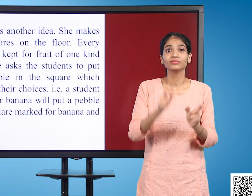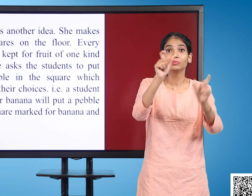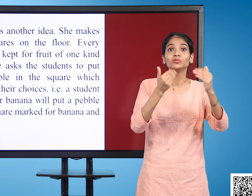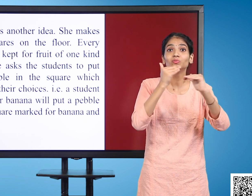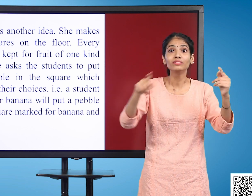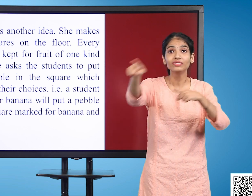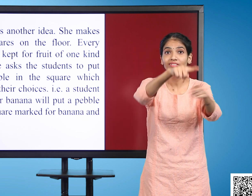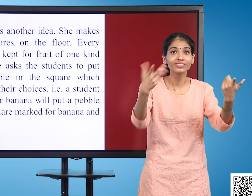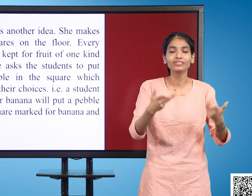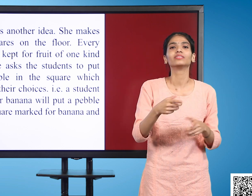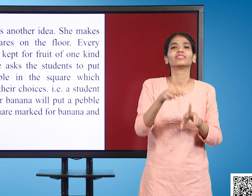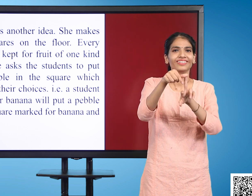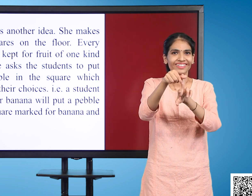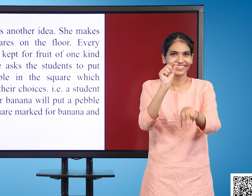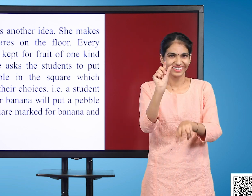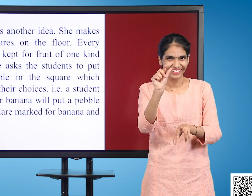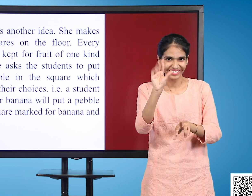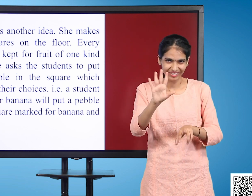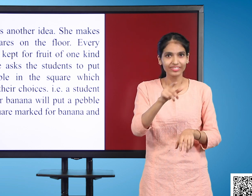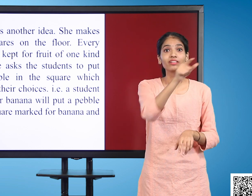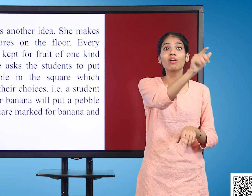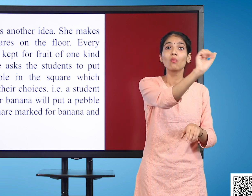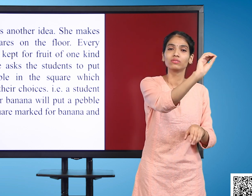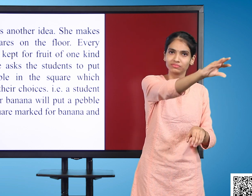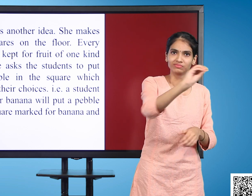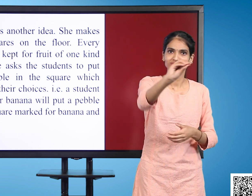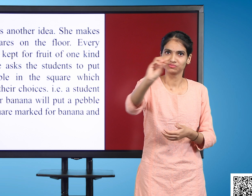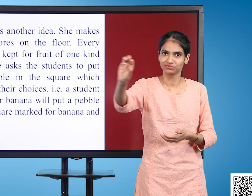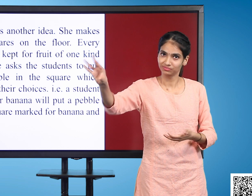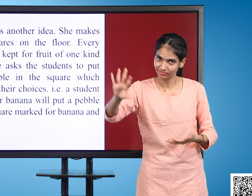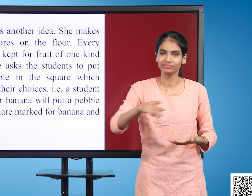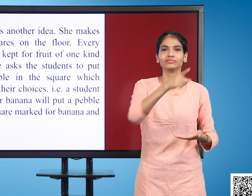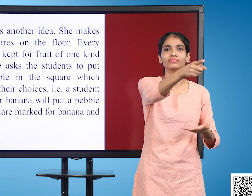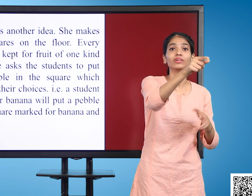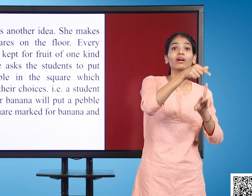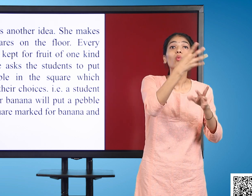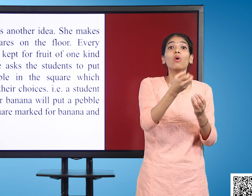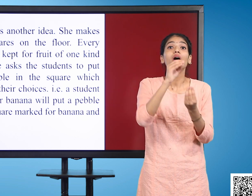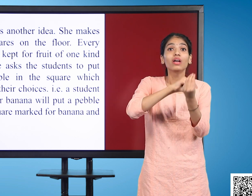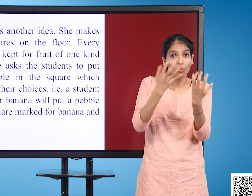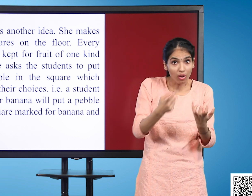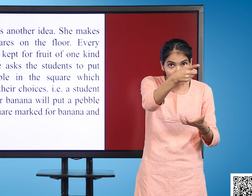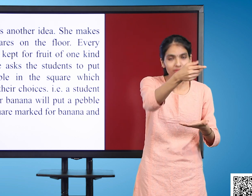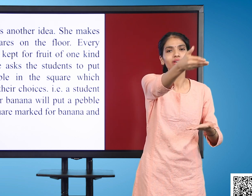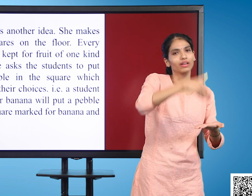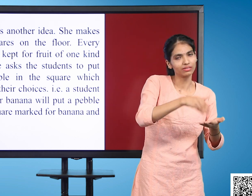She asks the students to put one pebble in the square which matches their choices. That is,